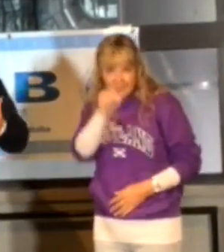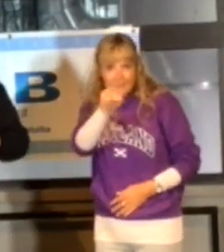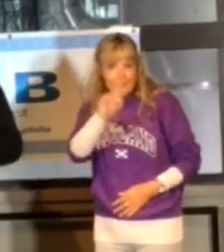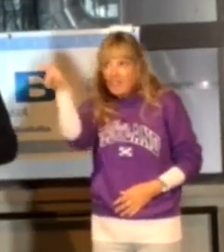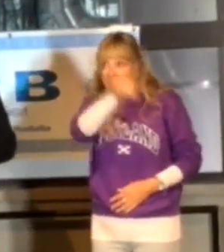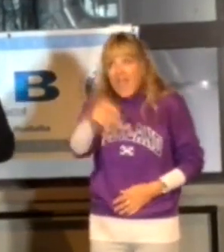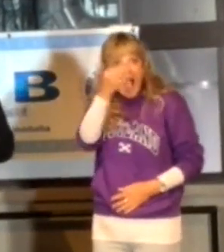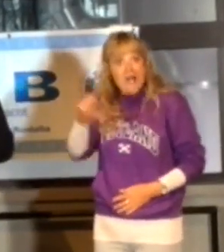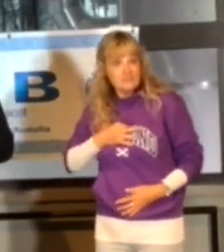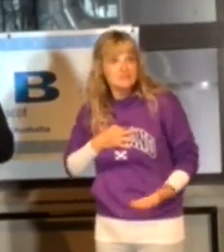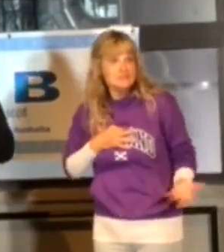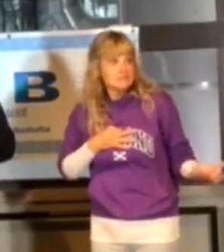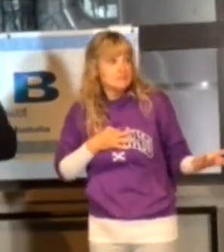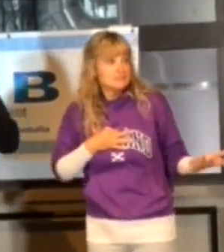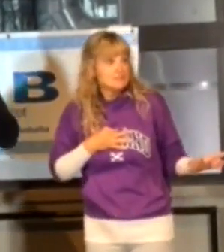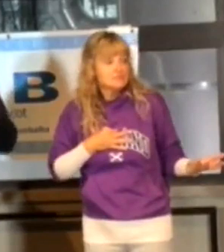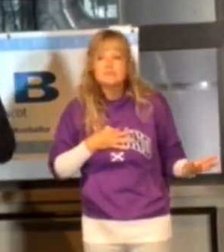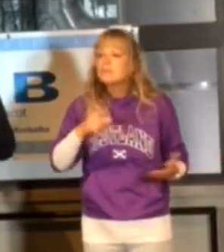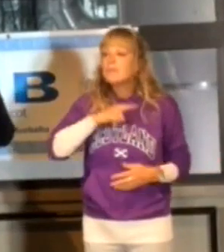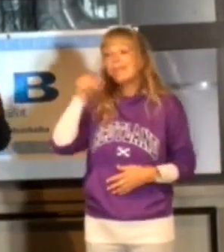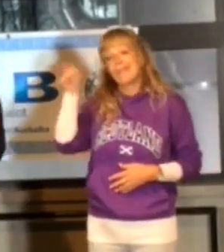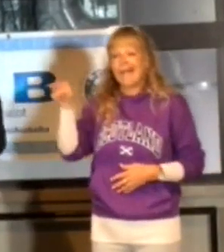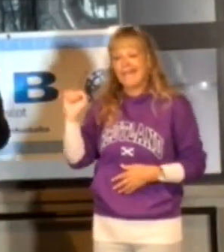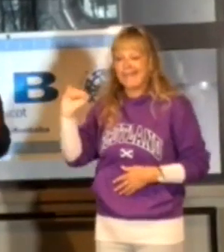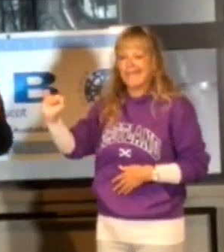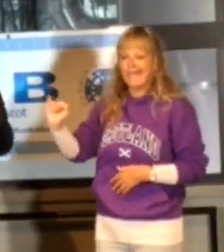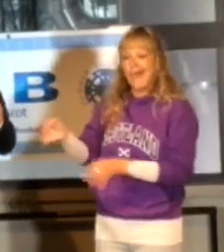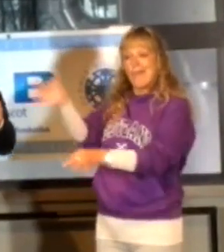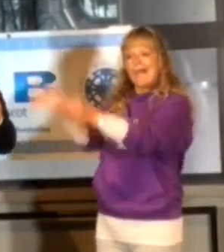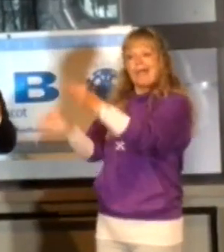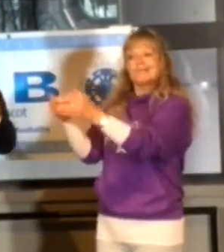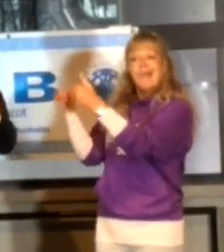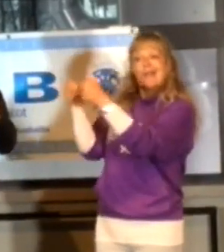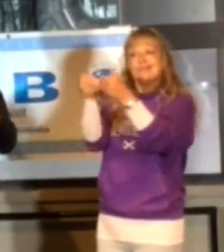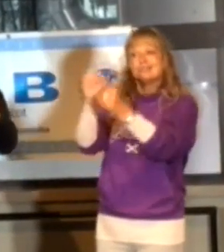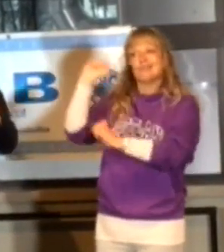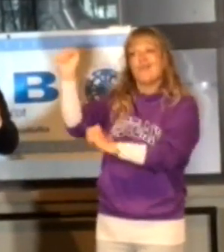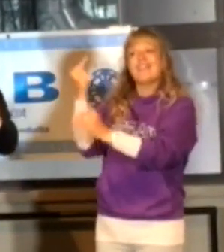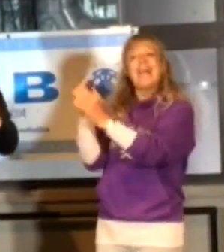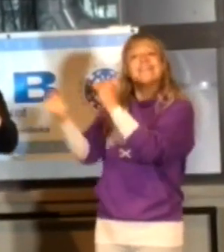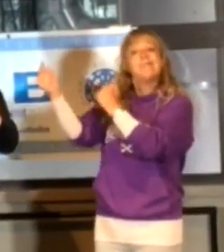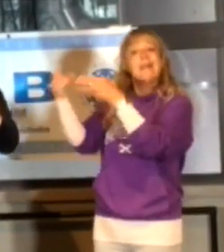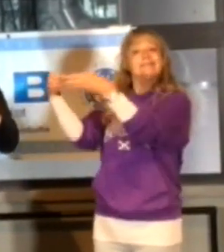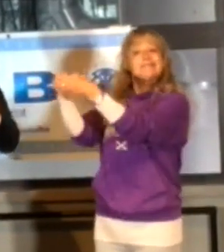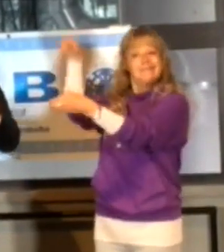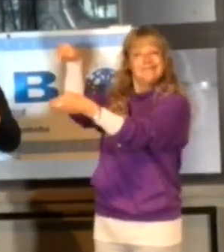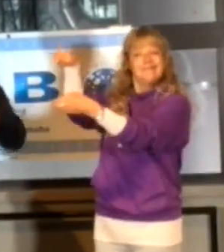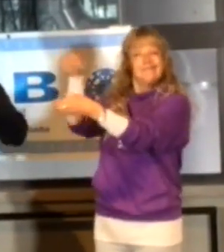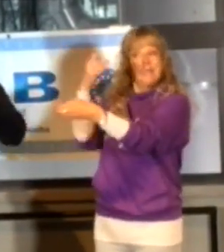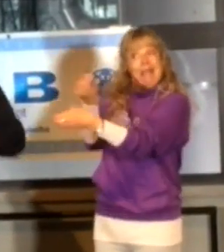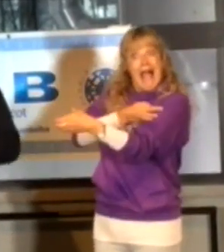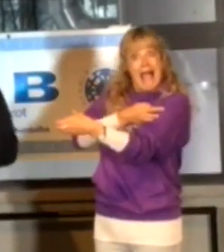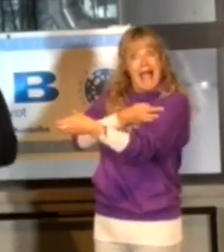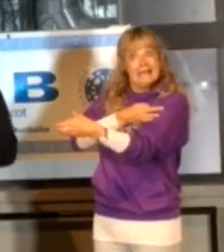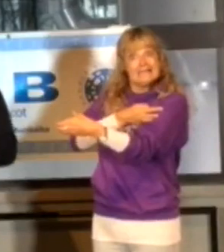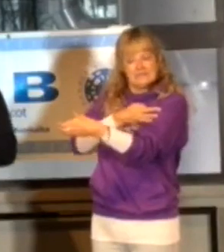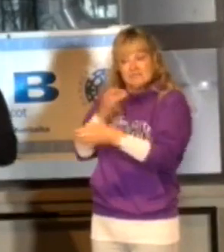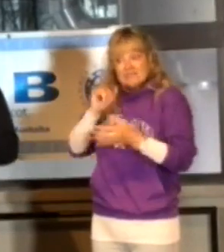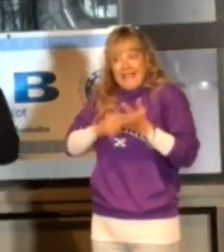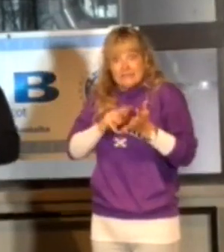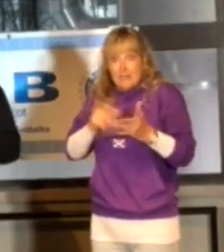asked by the de facto political leadership of the independence movement. We were asked by the